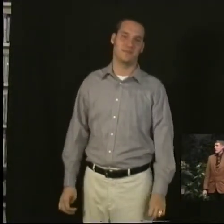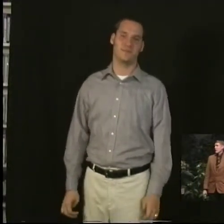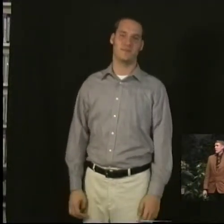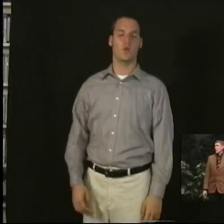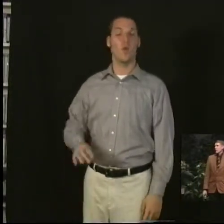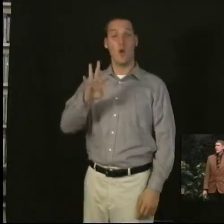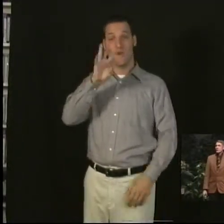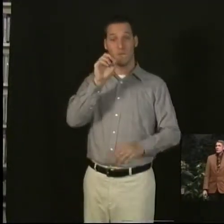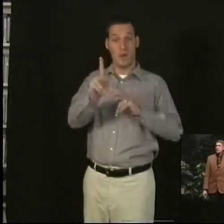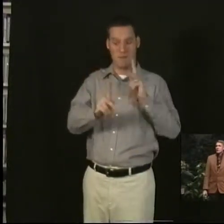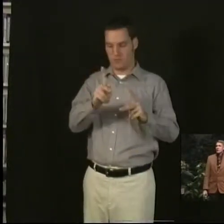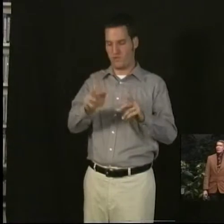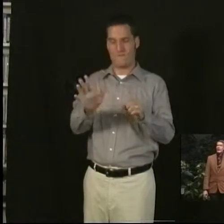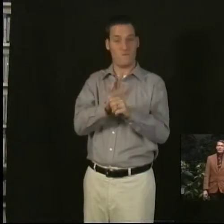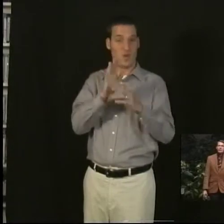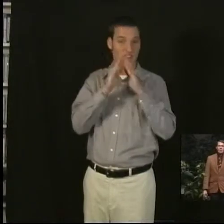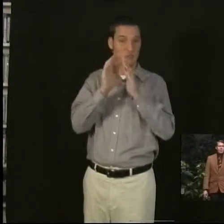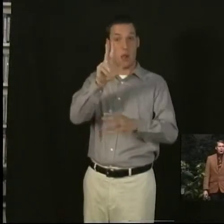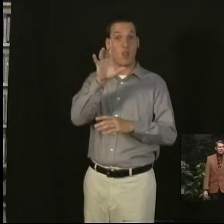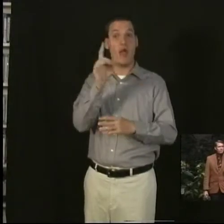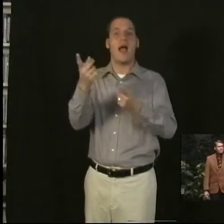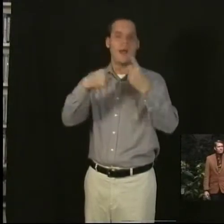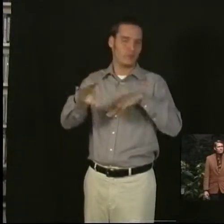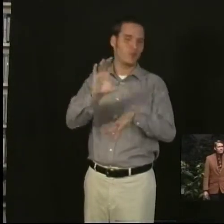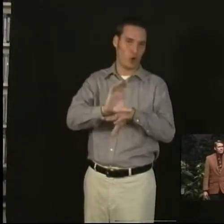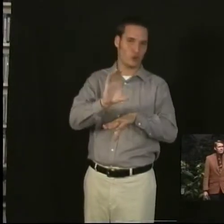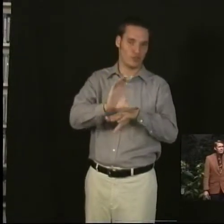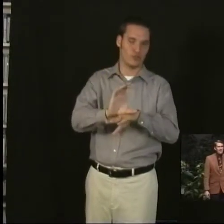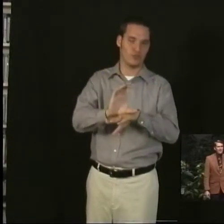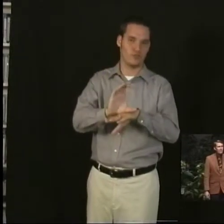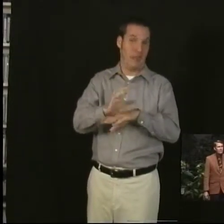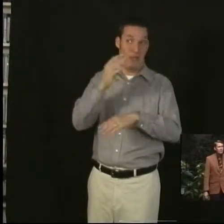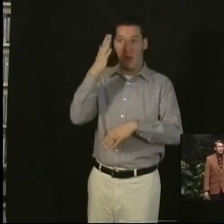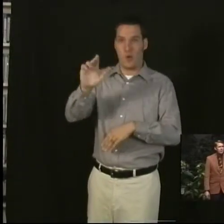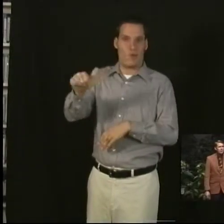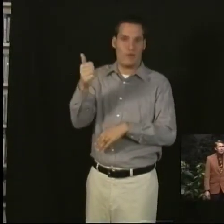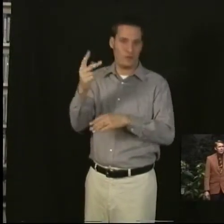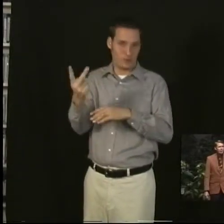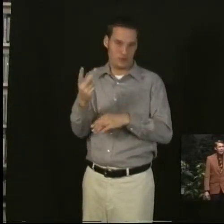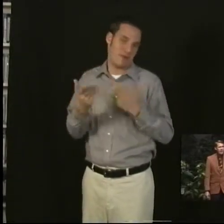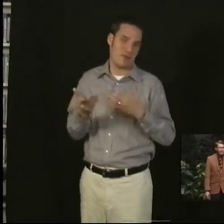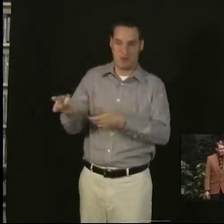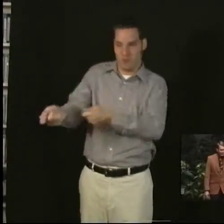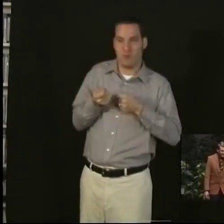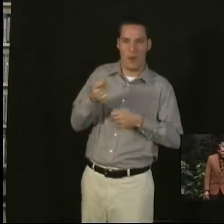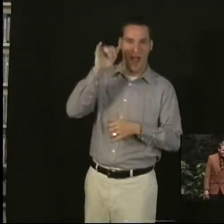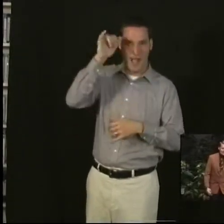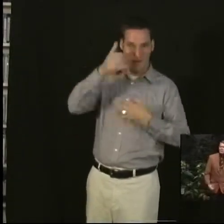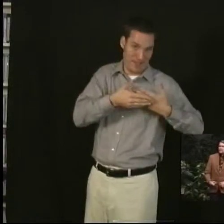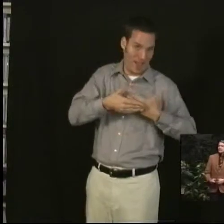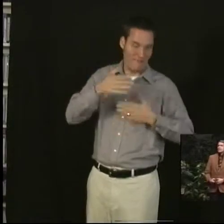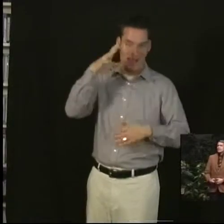There were 40 people in the whole town. 38 of them came to church. I don't know where the other two were. Probably out pulling a calf, I reckon.